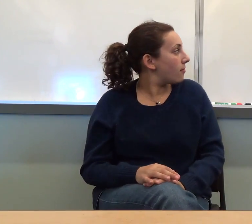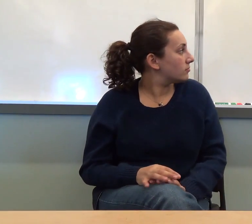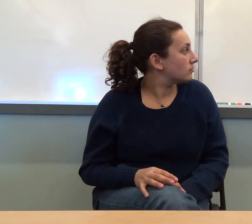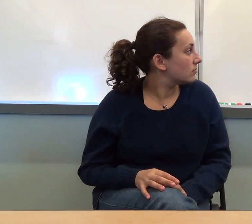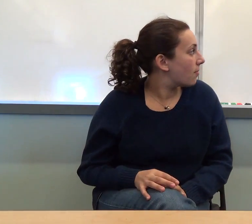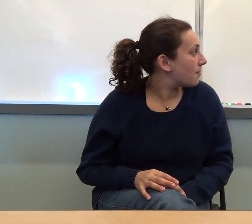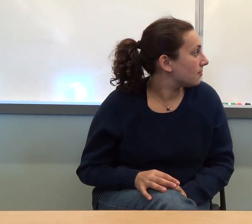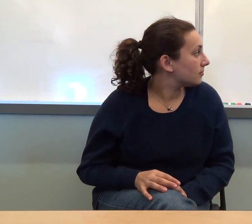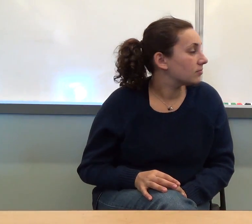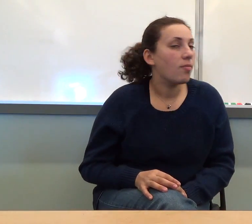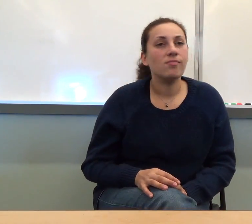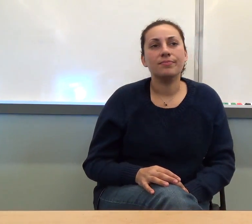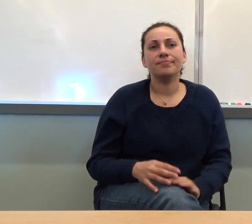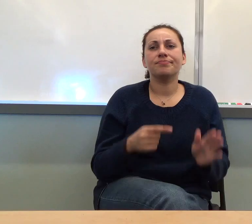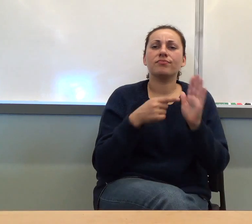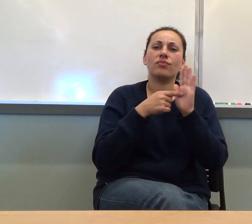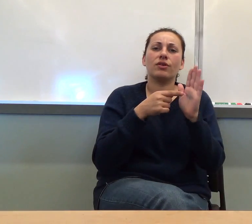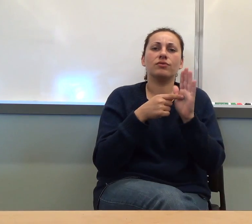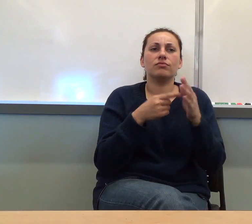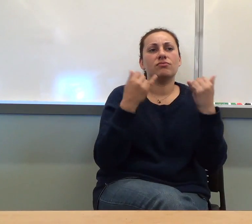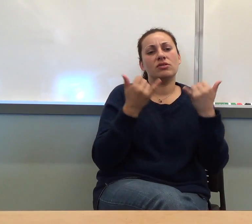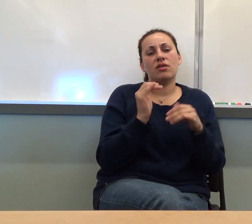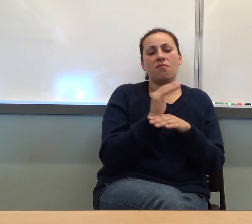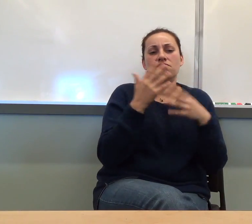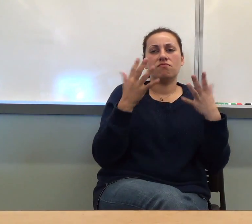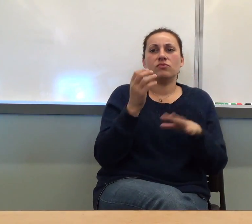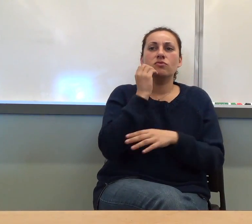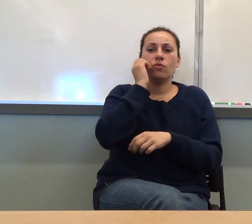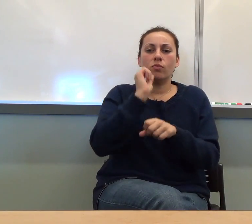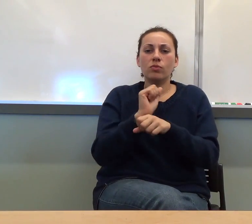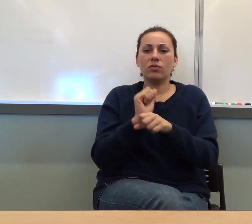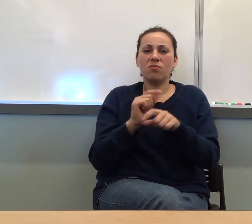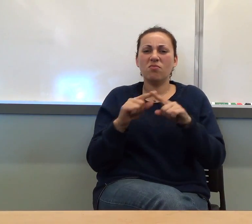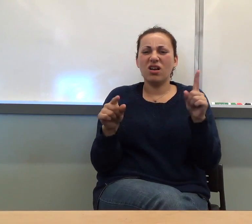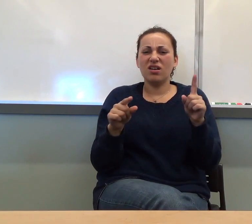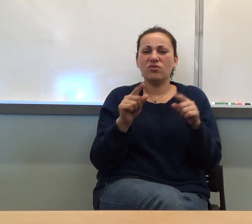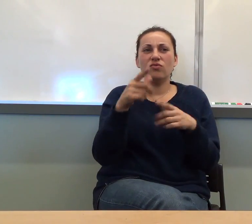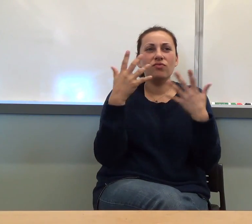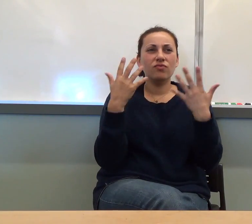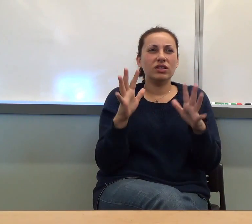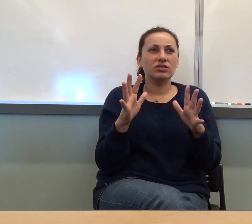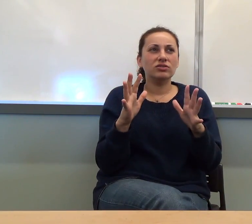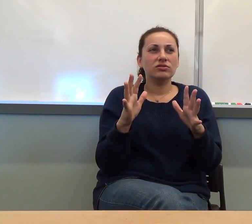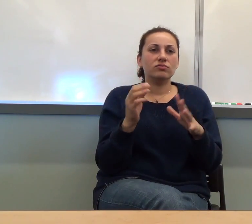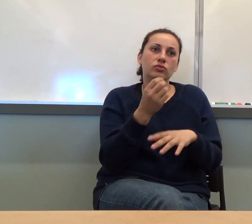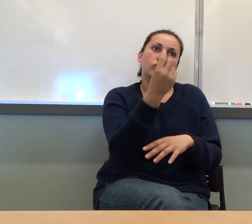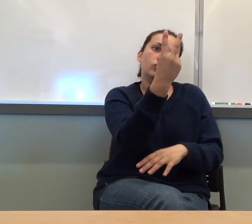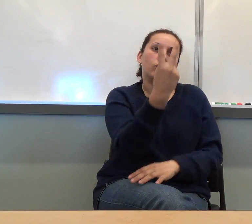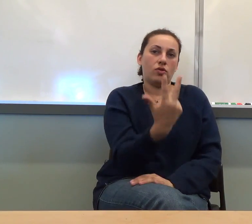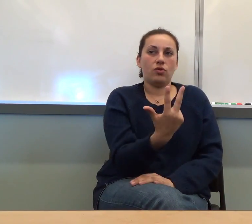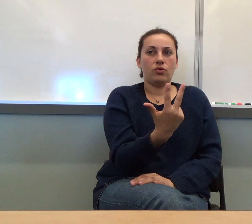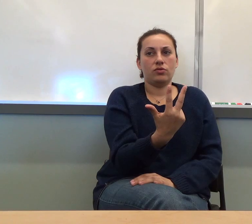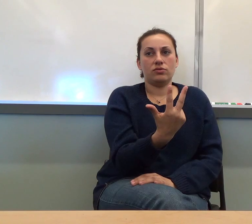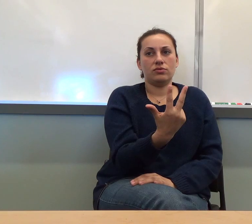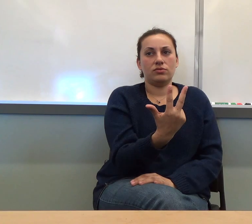Let's say tonight you do your homework, but you only finished 2/3 of it.